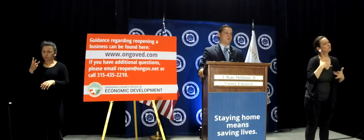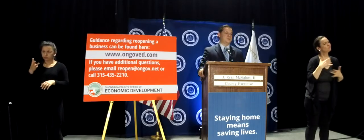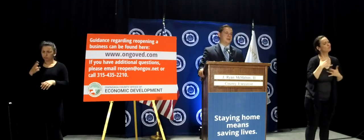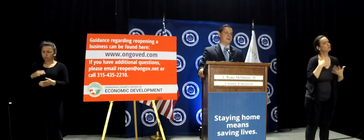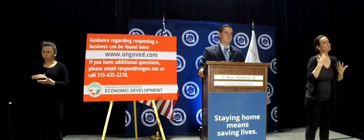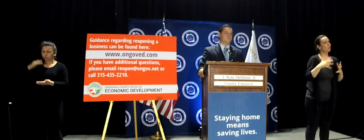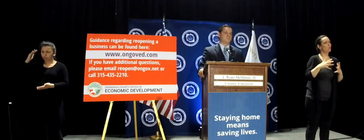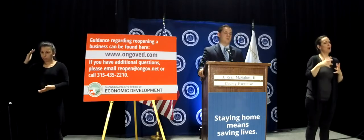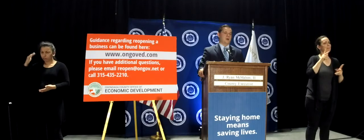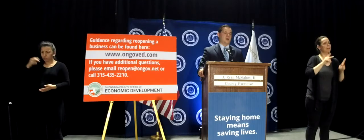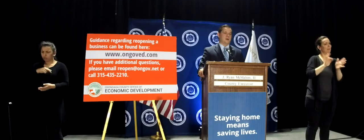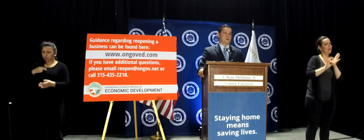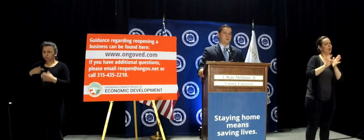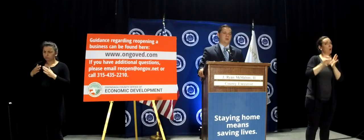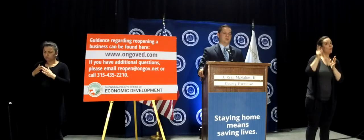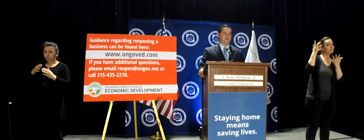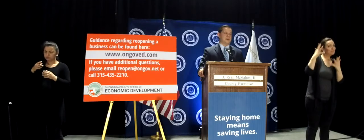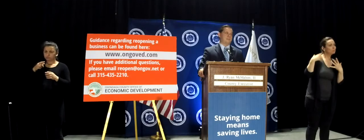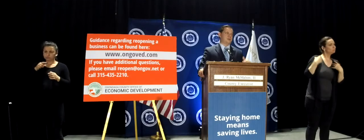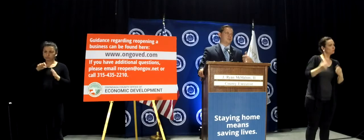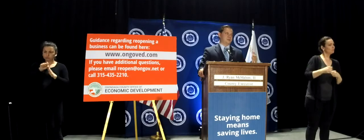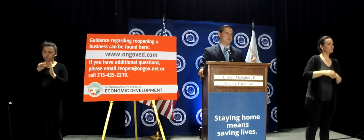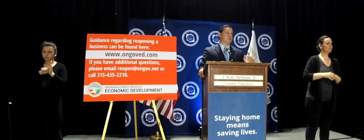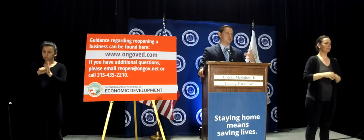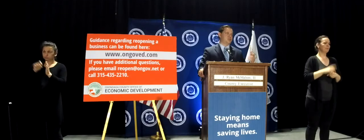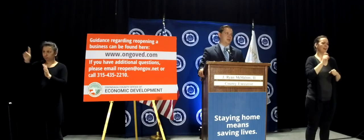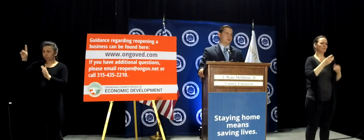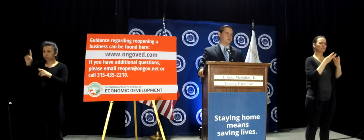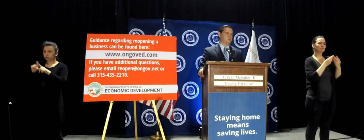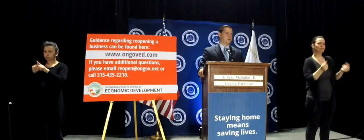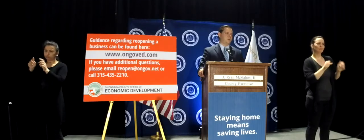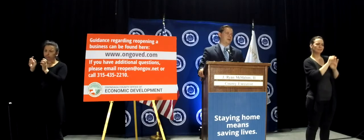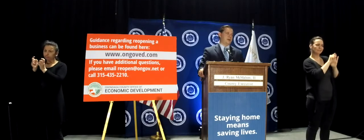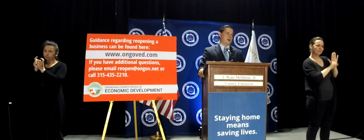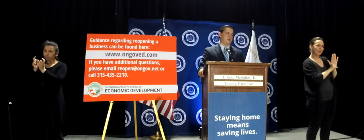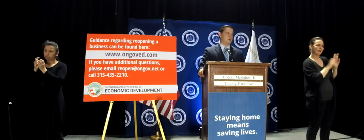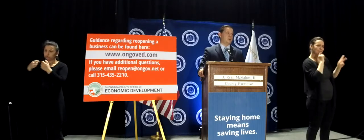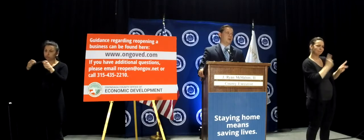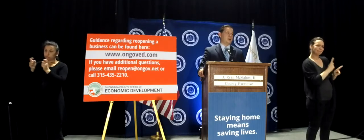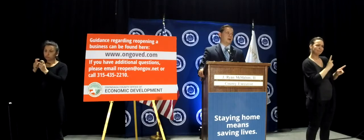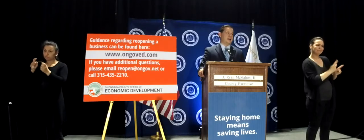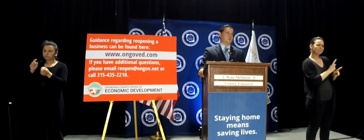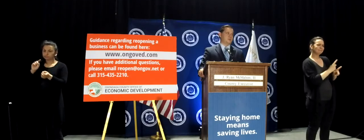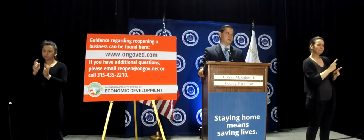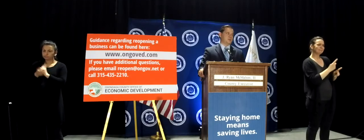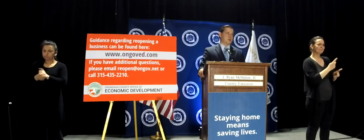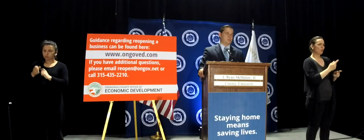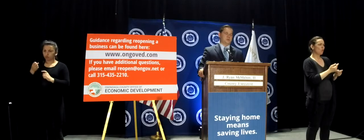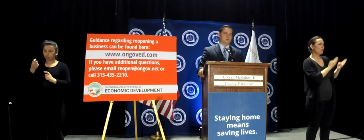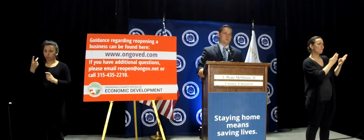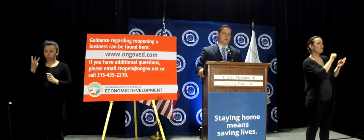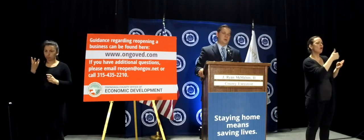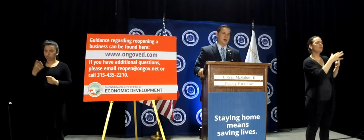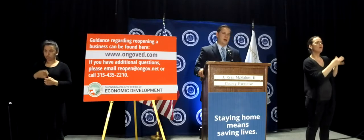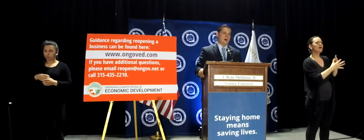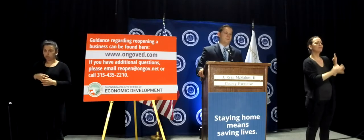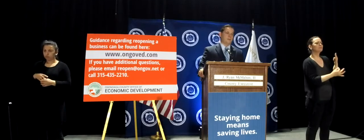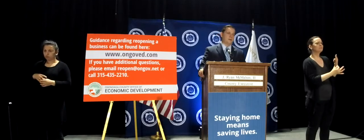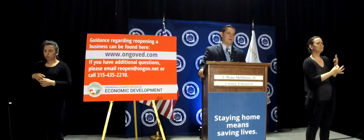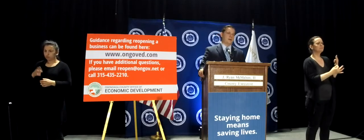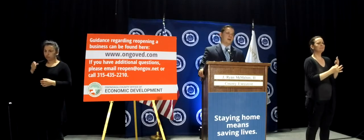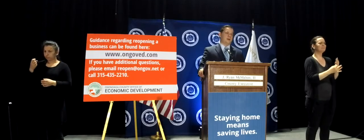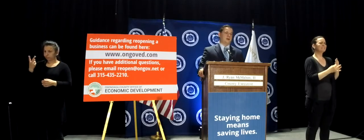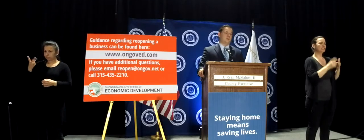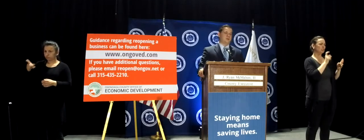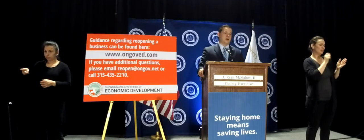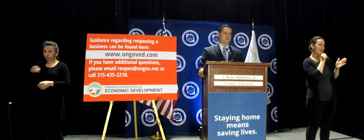out with the state. We encourage that metric needs to change. Those people can't count in our hospitalization numbers.